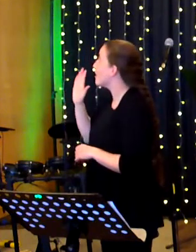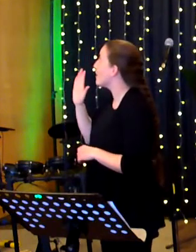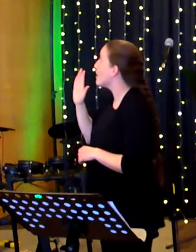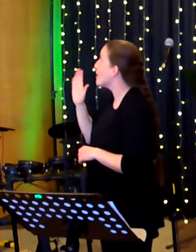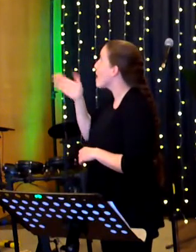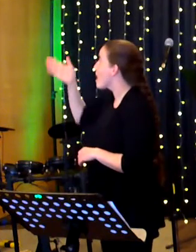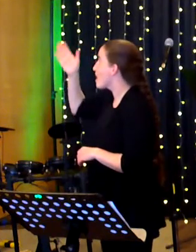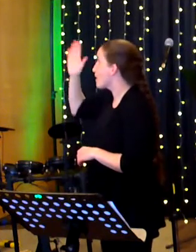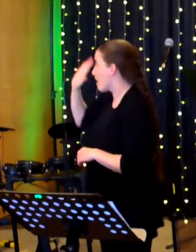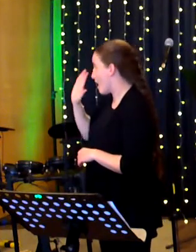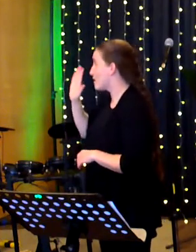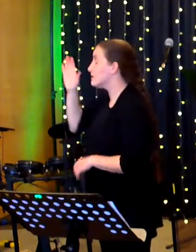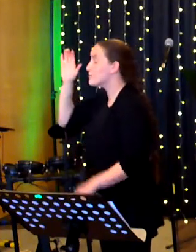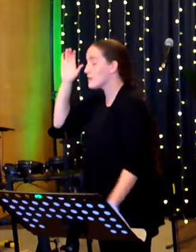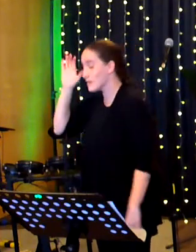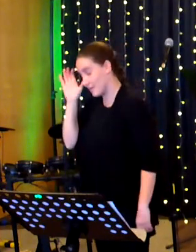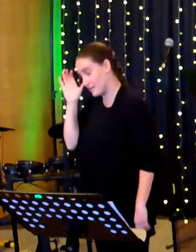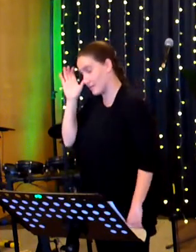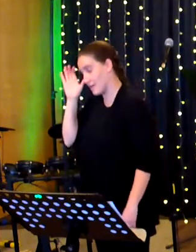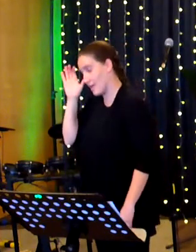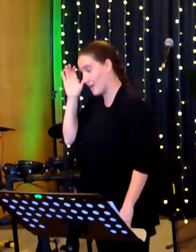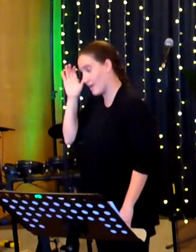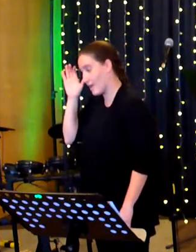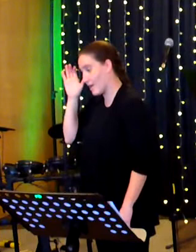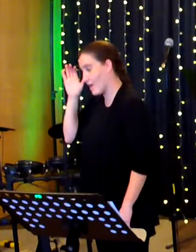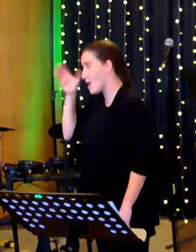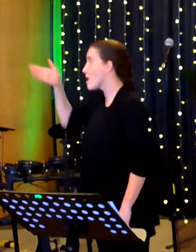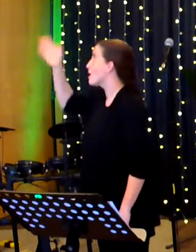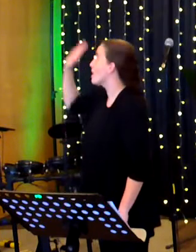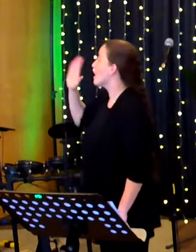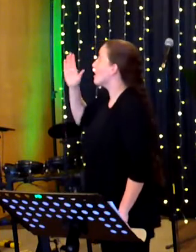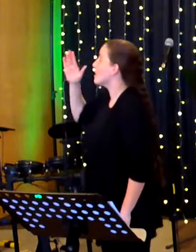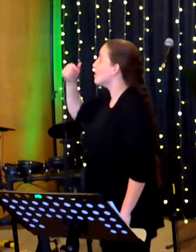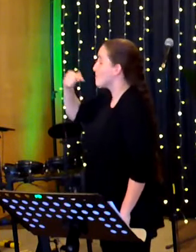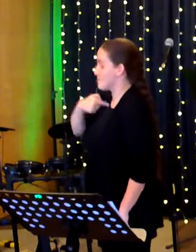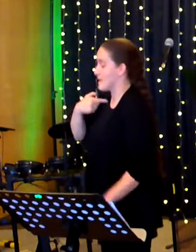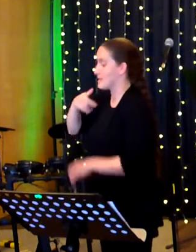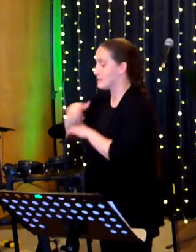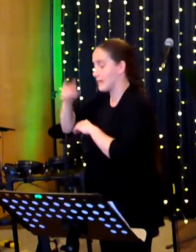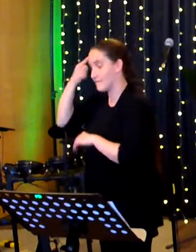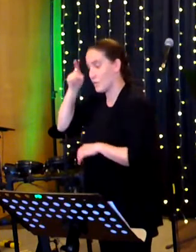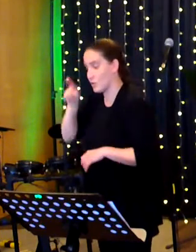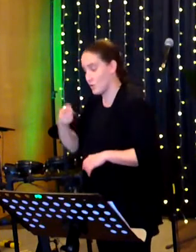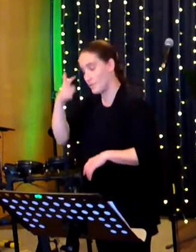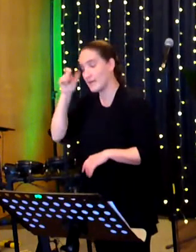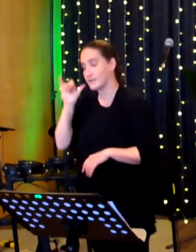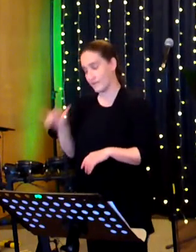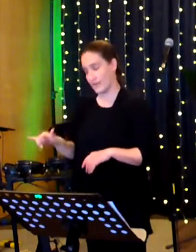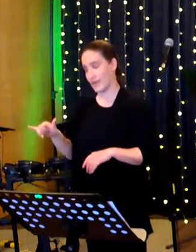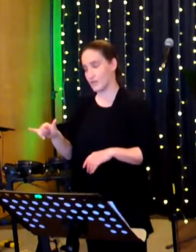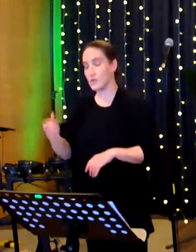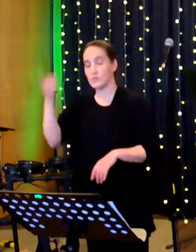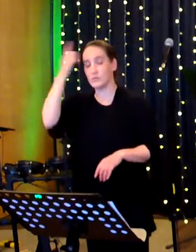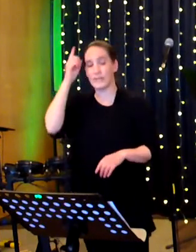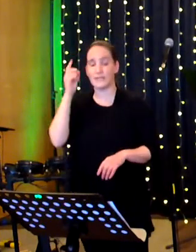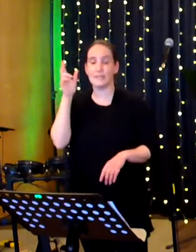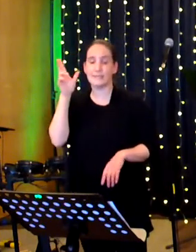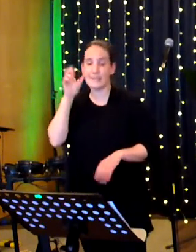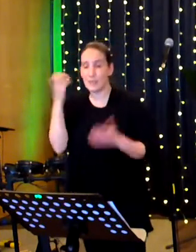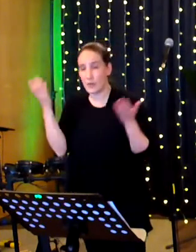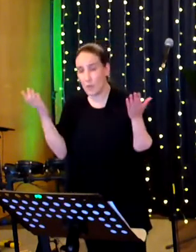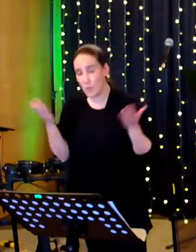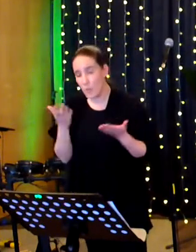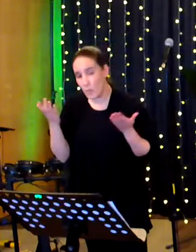come in response to them. So here's what Daniel is hearing. He's hearing that he's precious to God. He's hearing that God